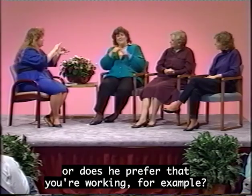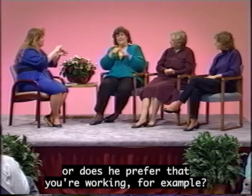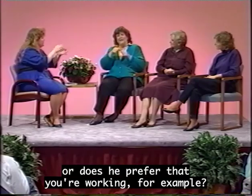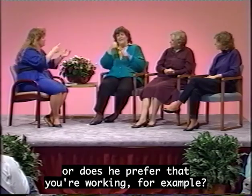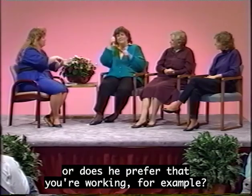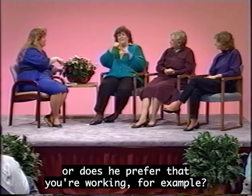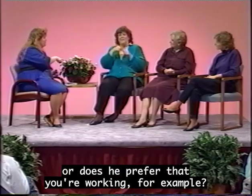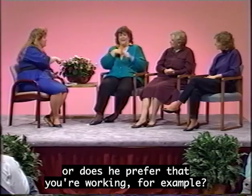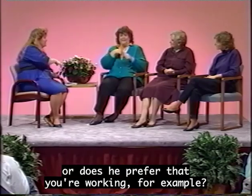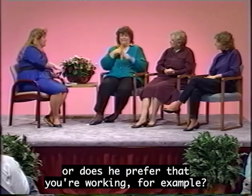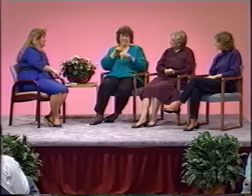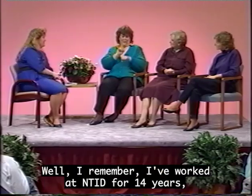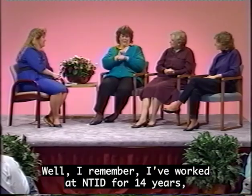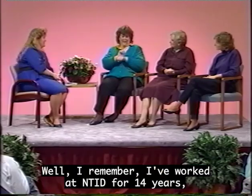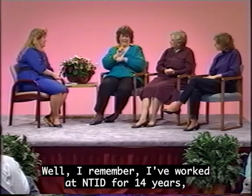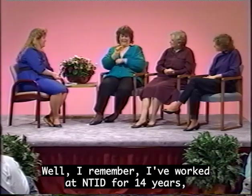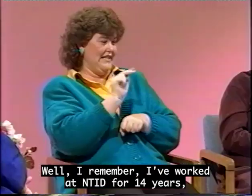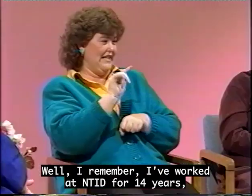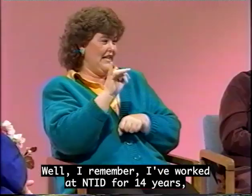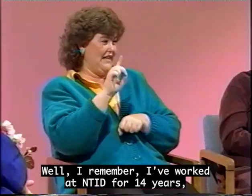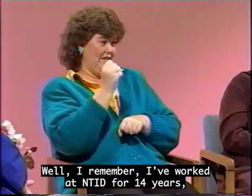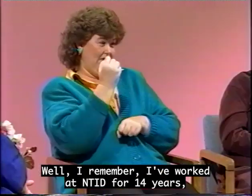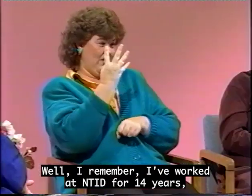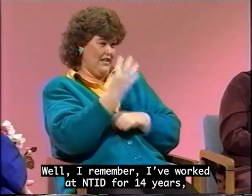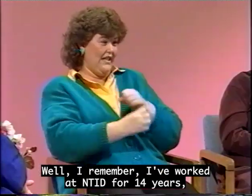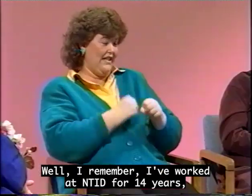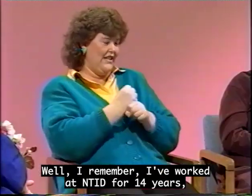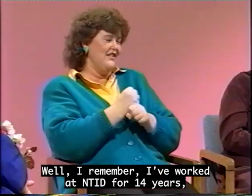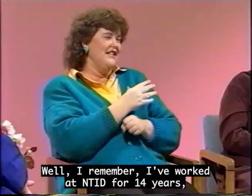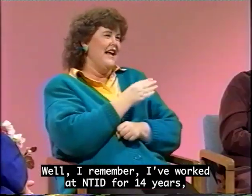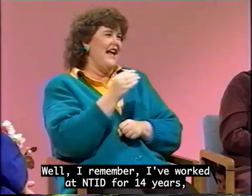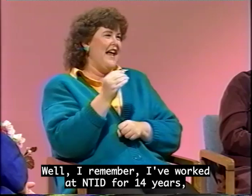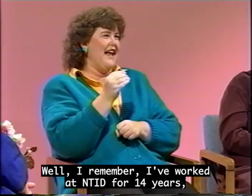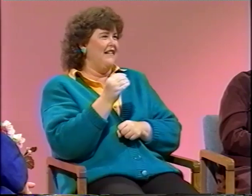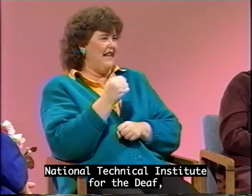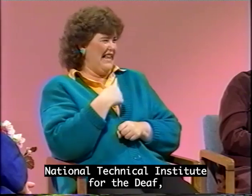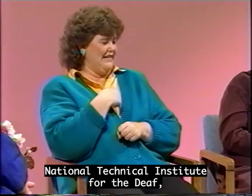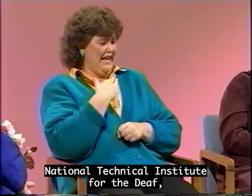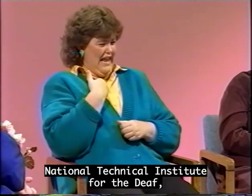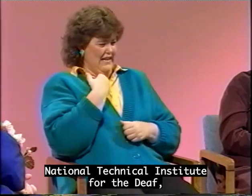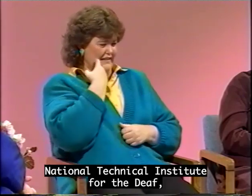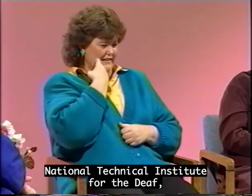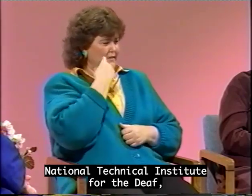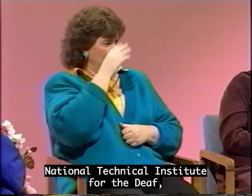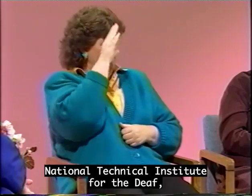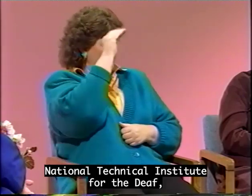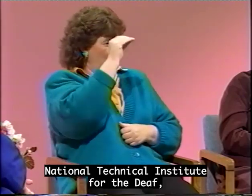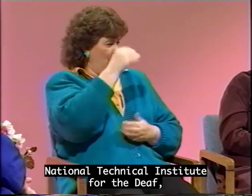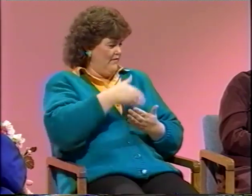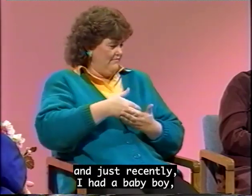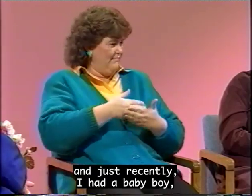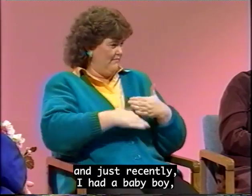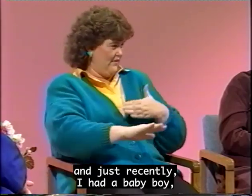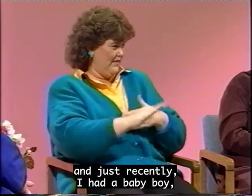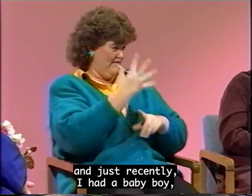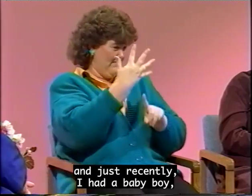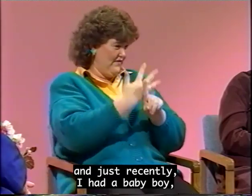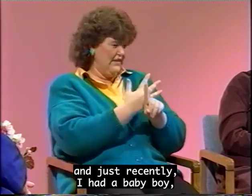prefer that you're working, for example? Well, I remember I've worked at NTID for 14 years, National Technical Institute for the Deaf, and just recently I had a baby